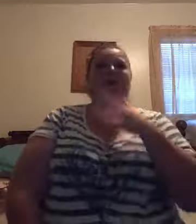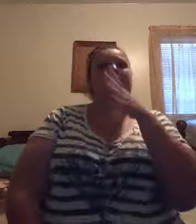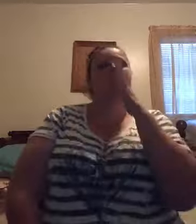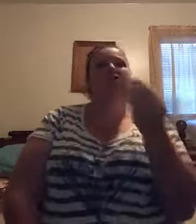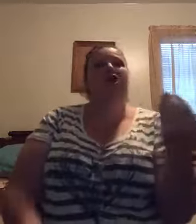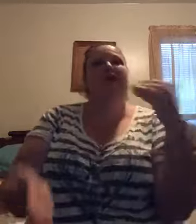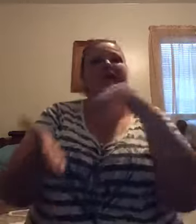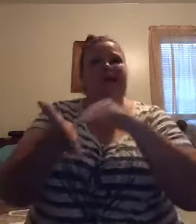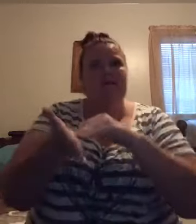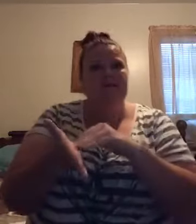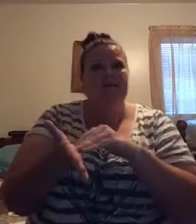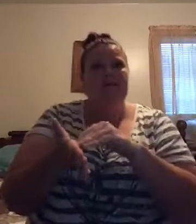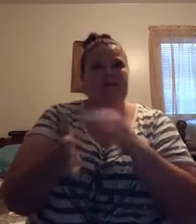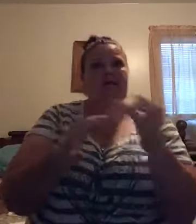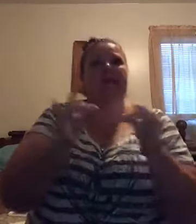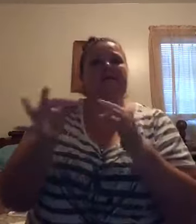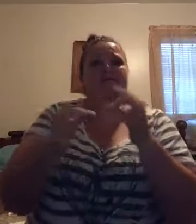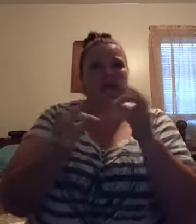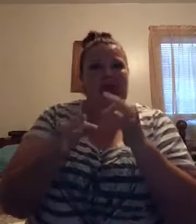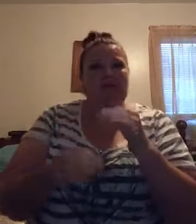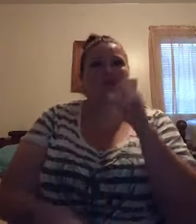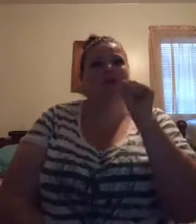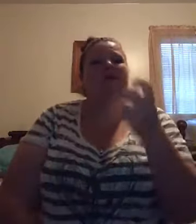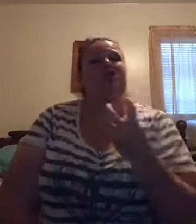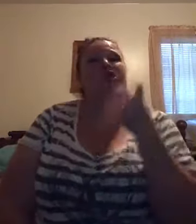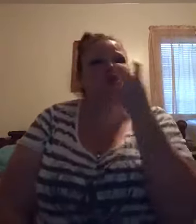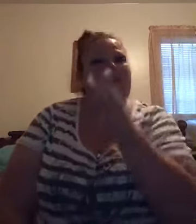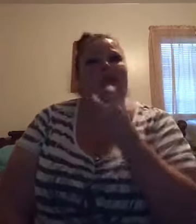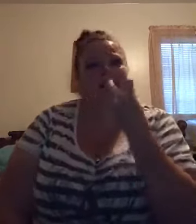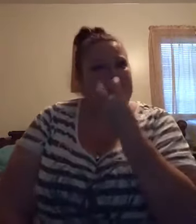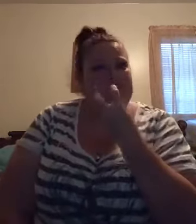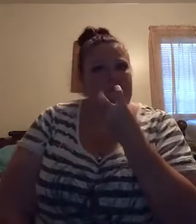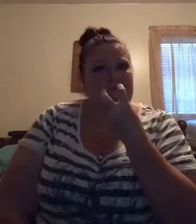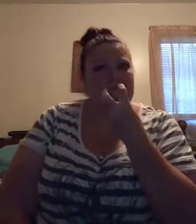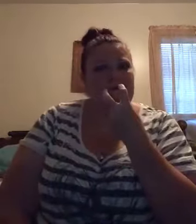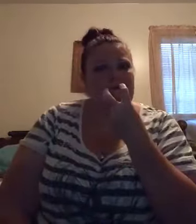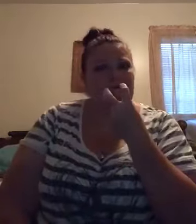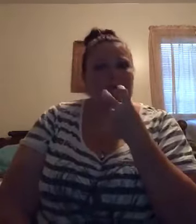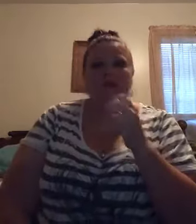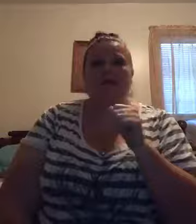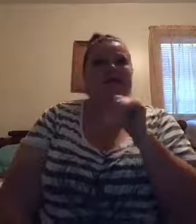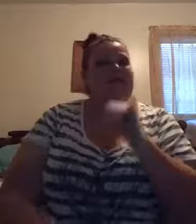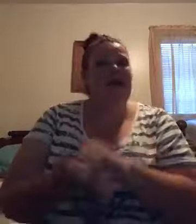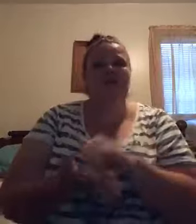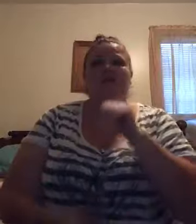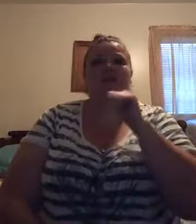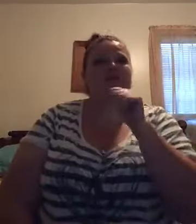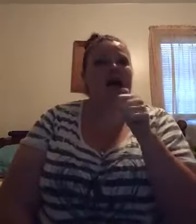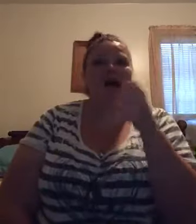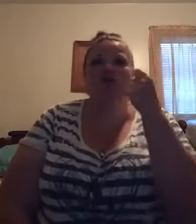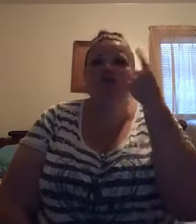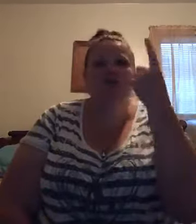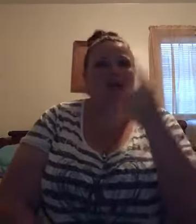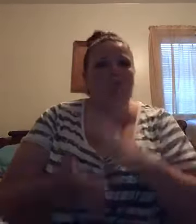My mother again explained that she could read lips, that she could not understand what the